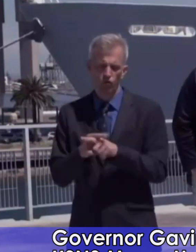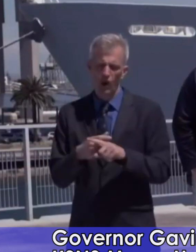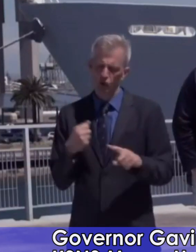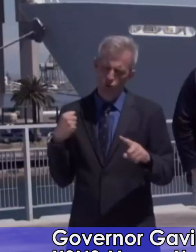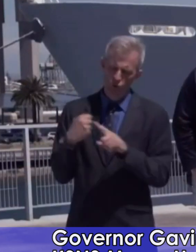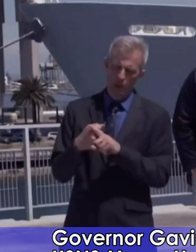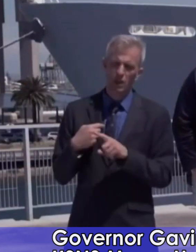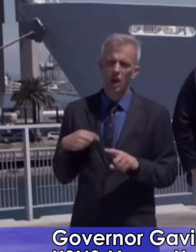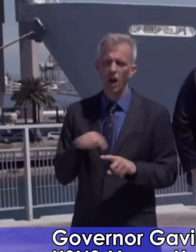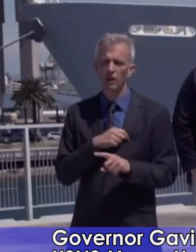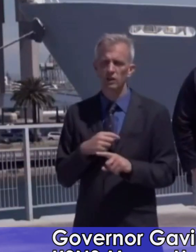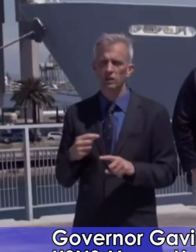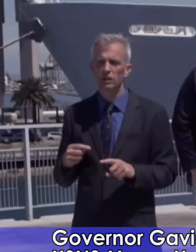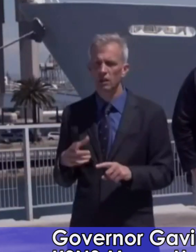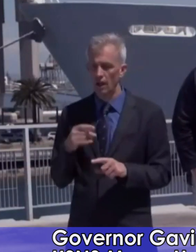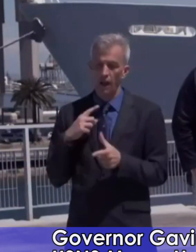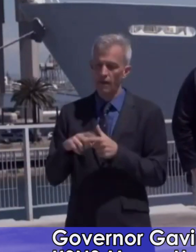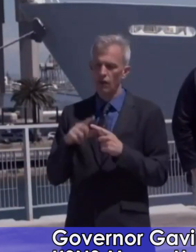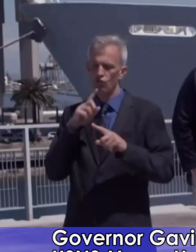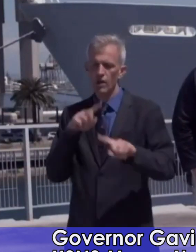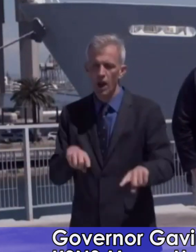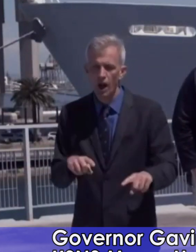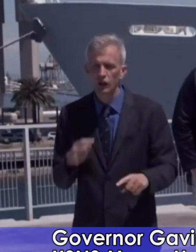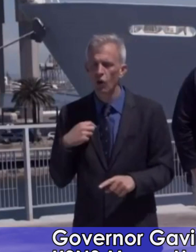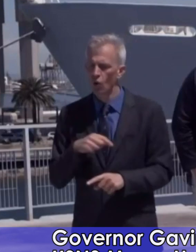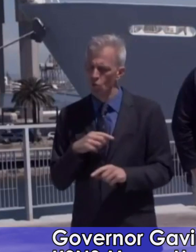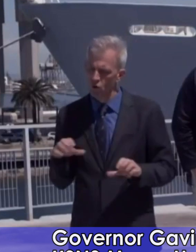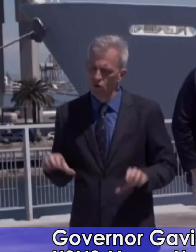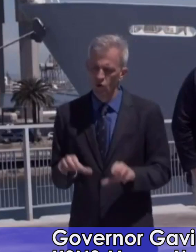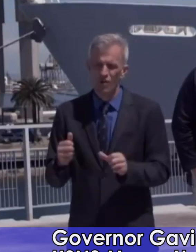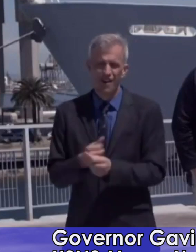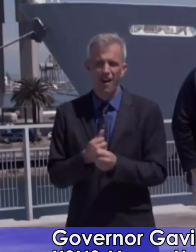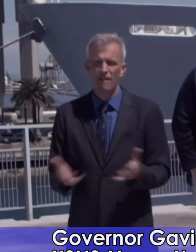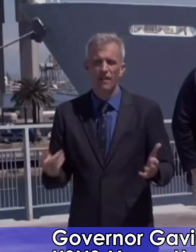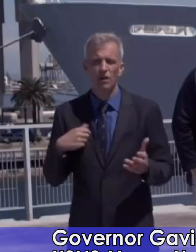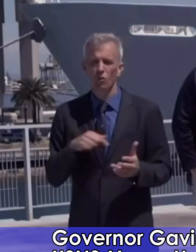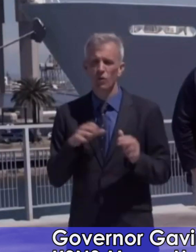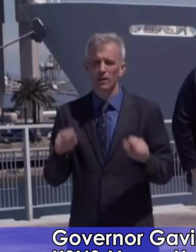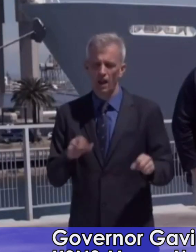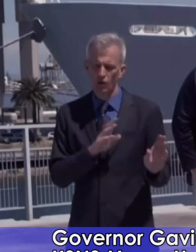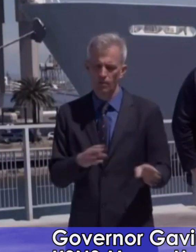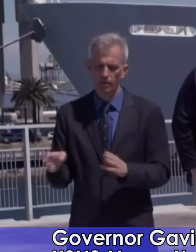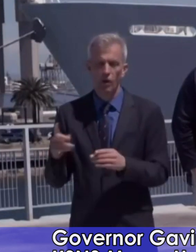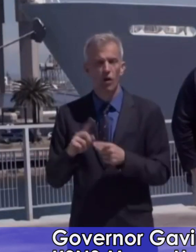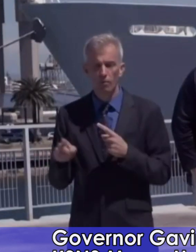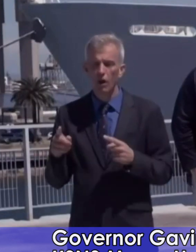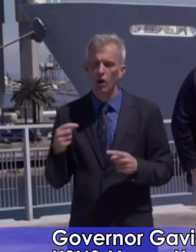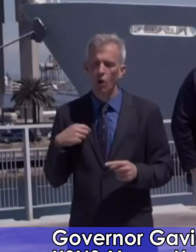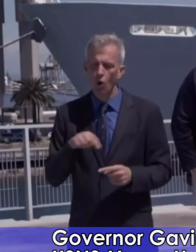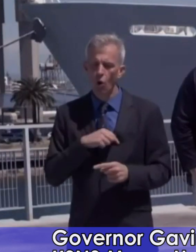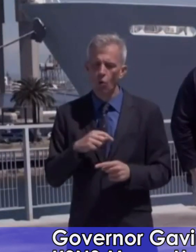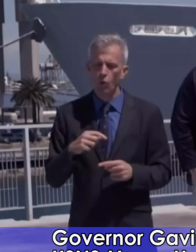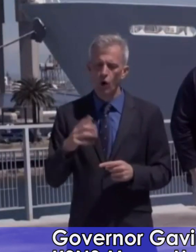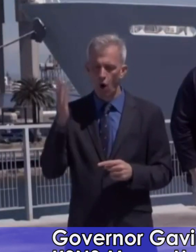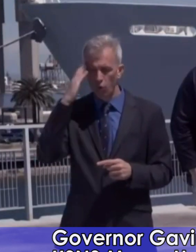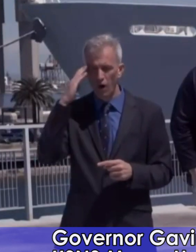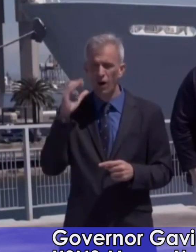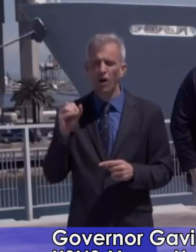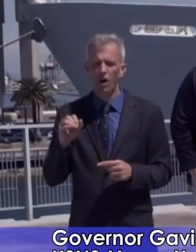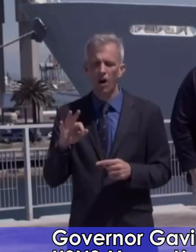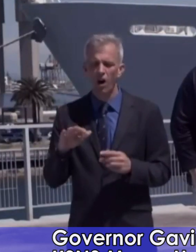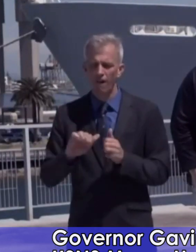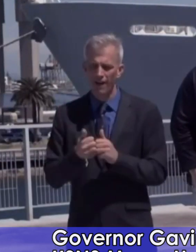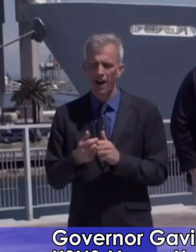and then react to it. We're doing everything humanly possible to prepare, but our eyes are wide open in terms of the multiples and